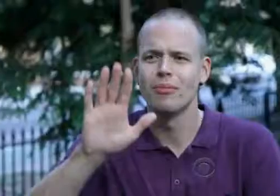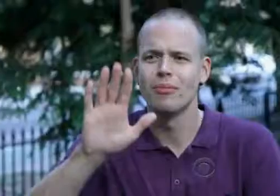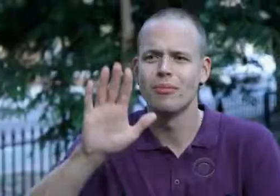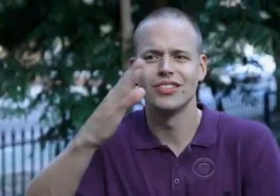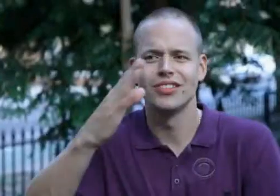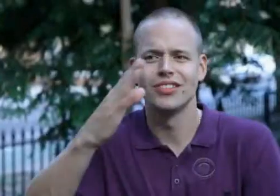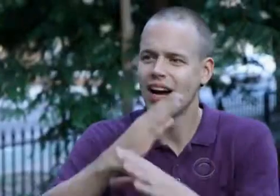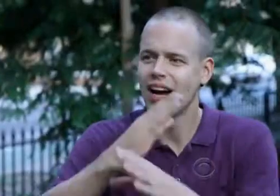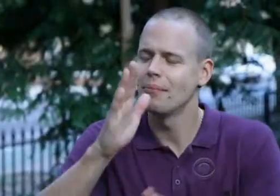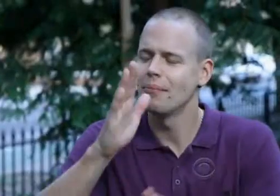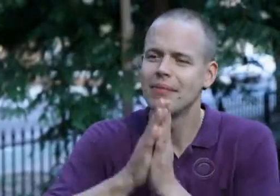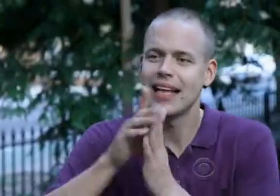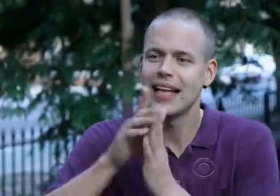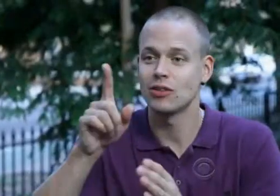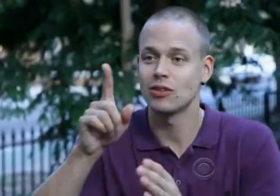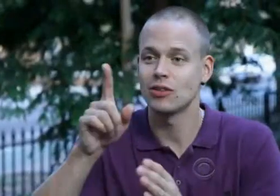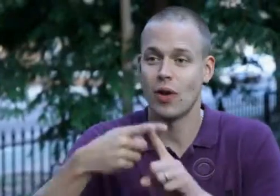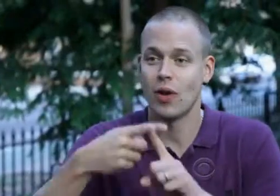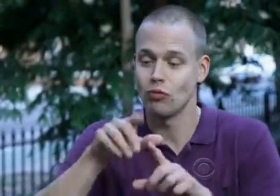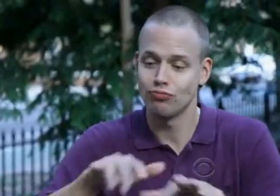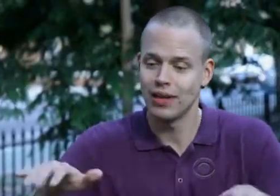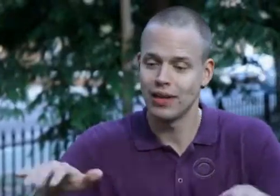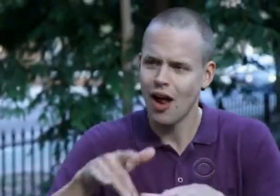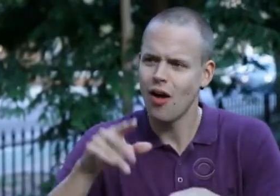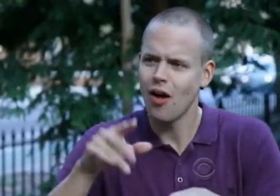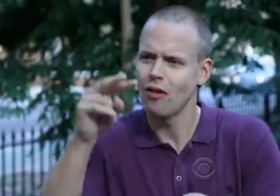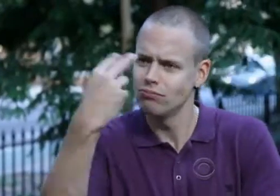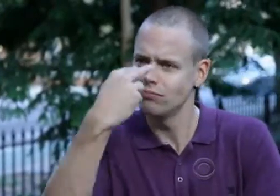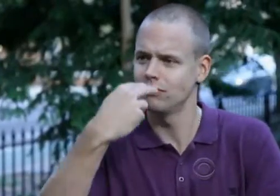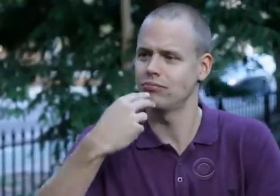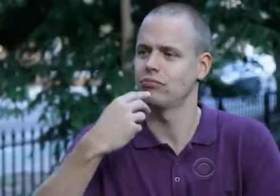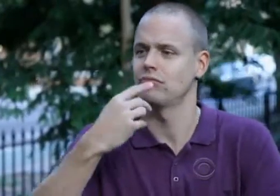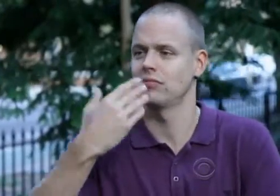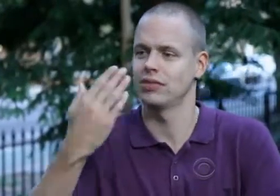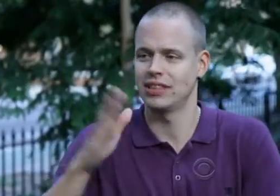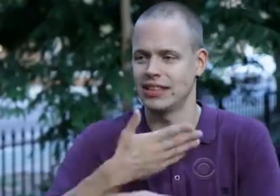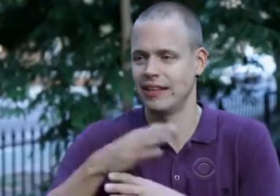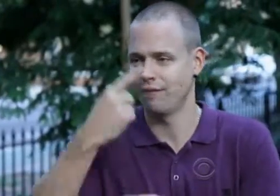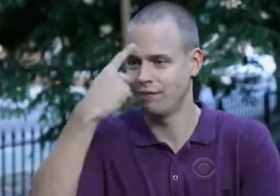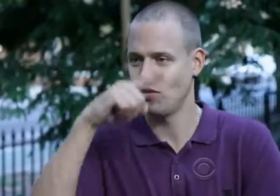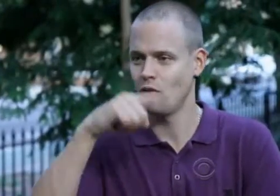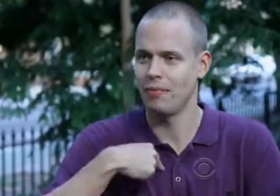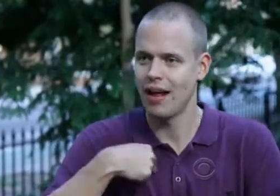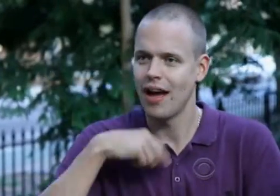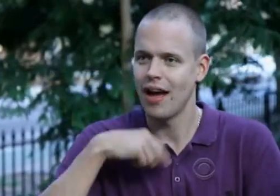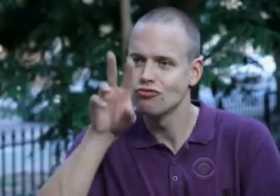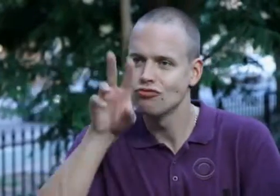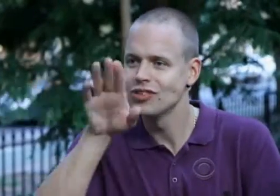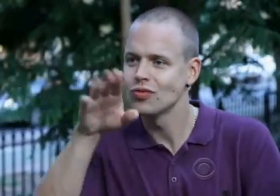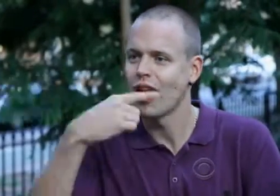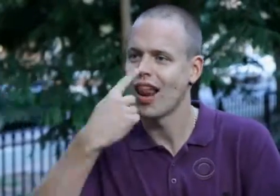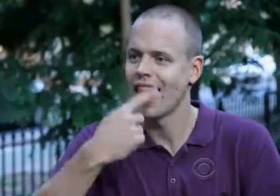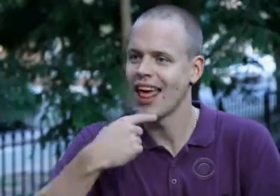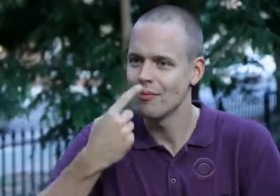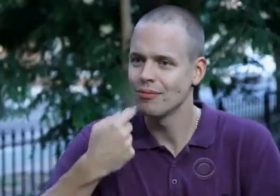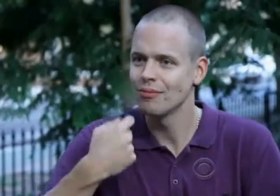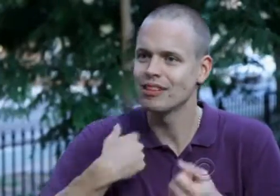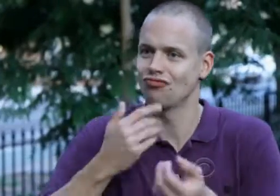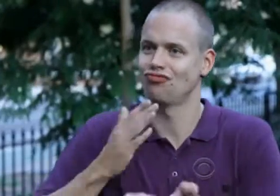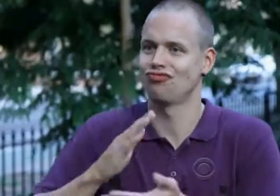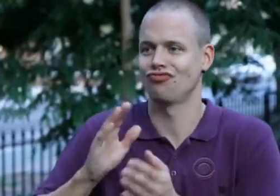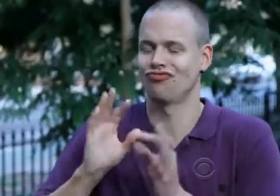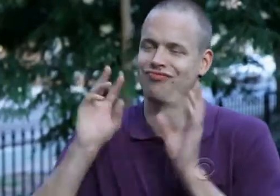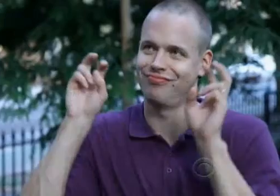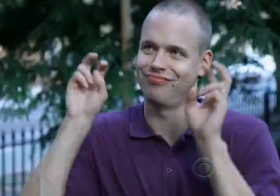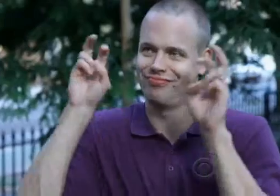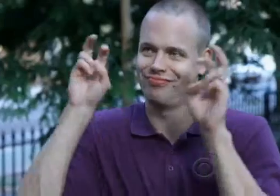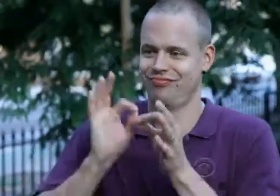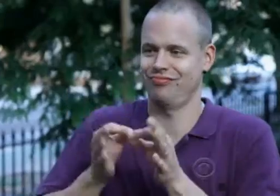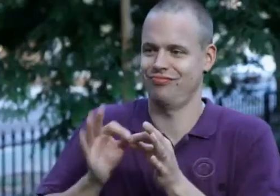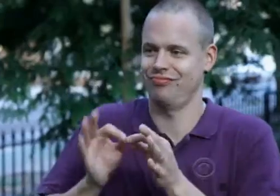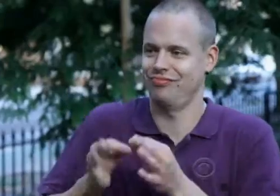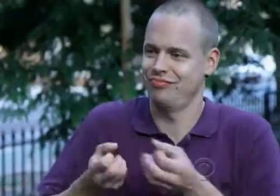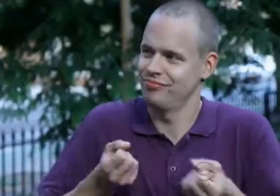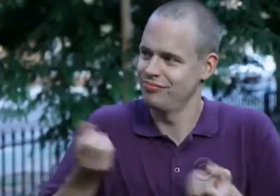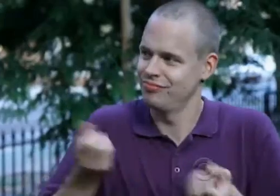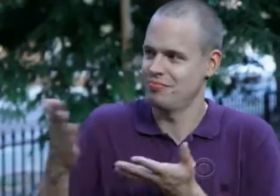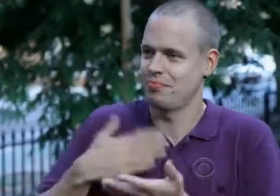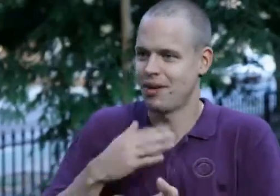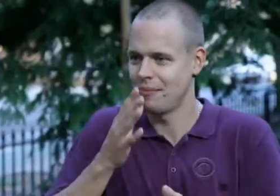it wasn't fair. So I said to my grandmother, stop playing the piano a minute. Look at me. Let me try to read your lips, and I'll try to interpret